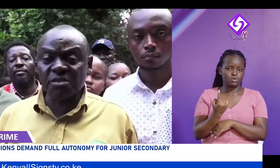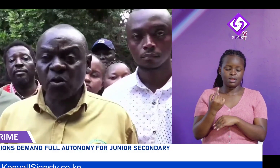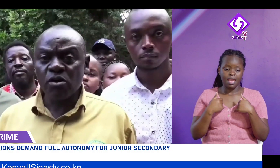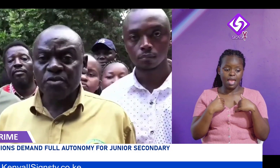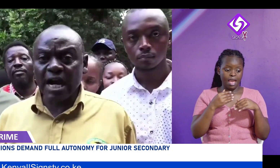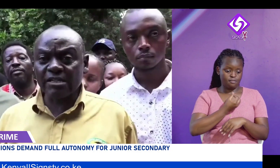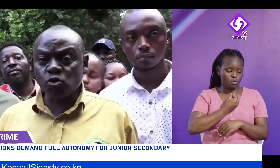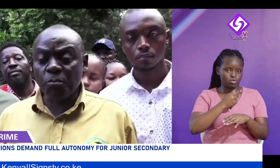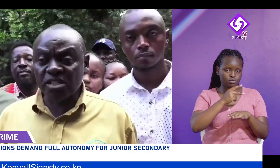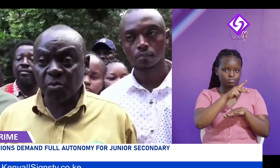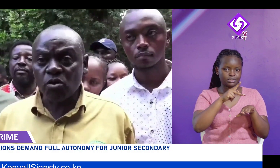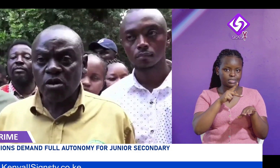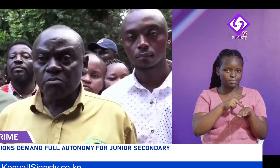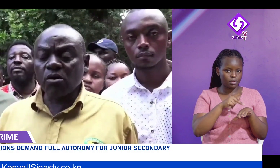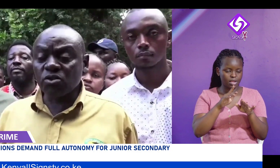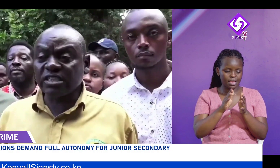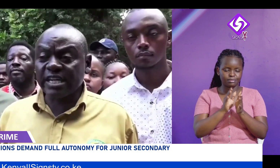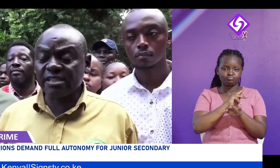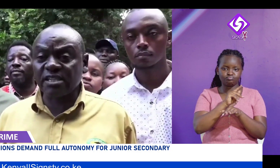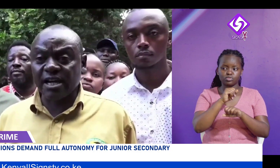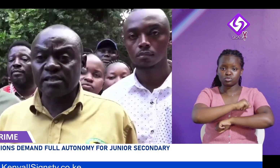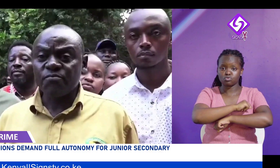principal and school principal, because JS teachers